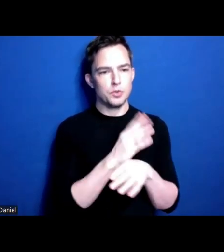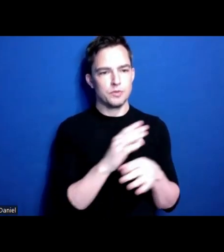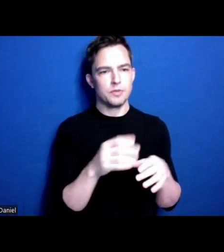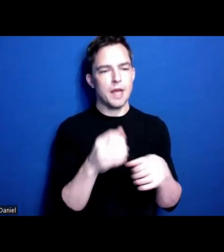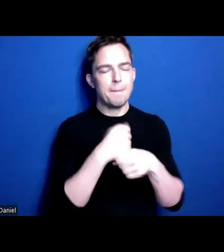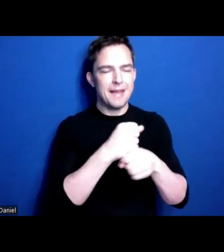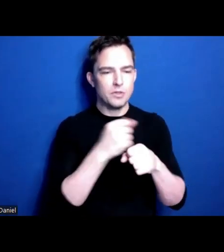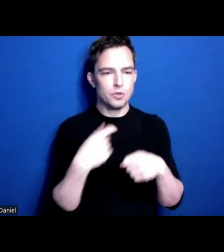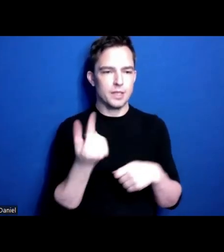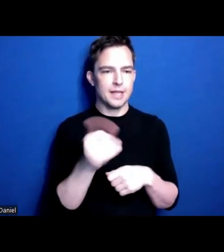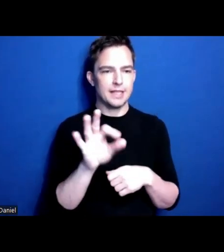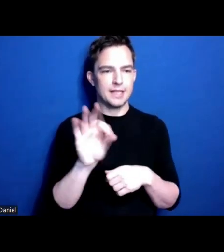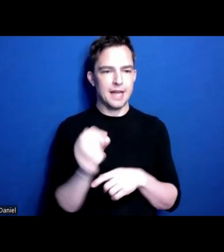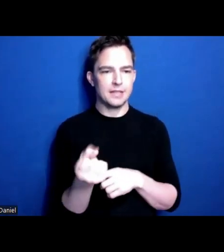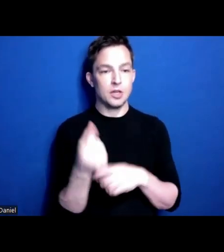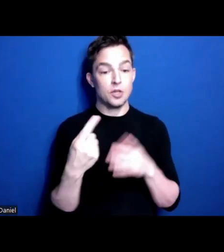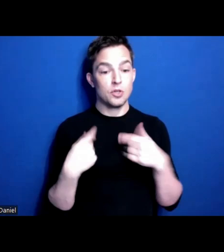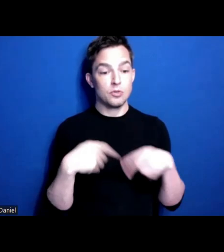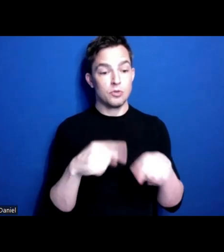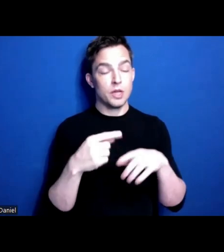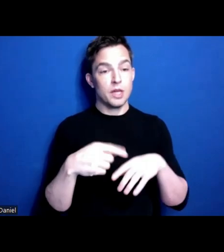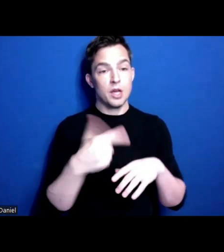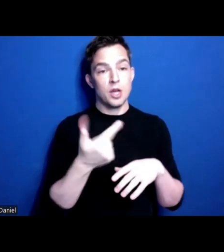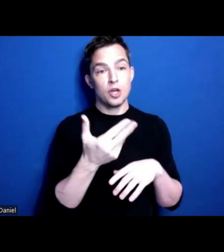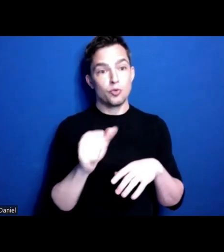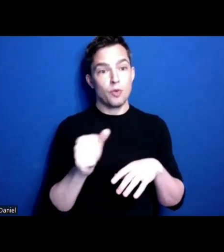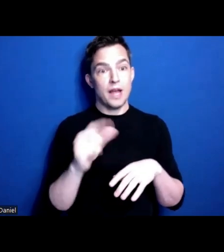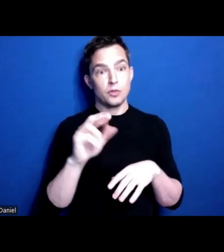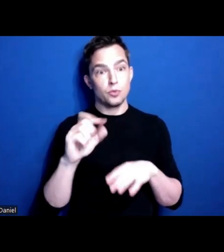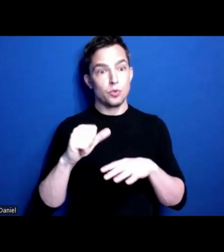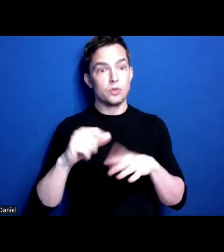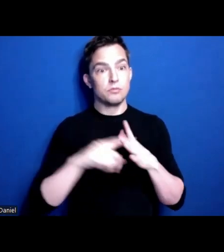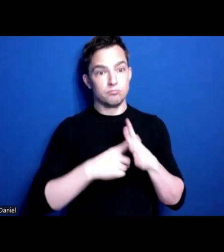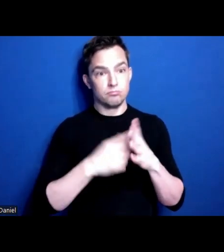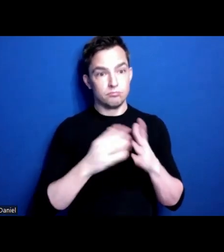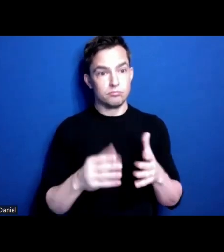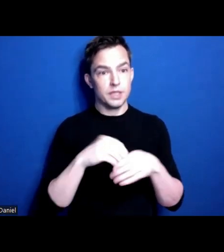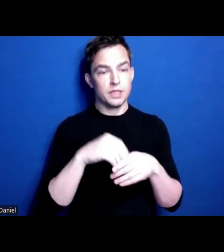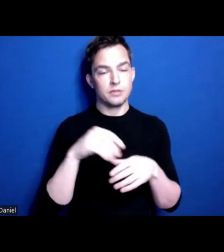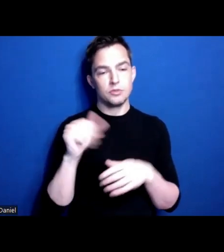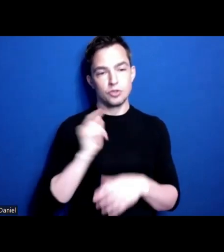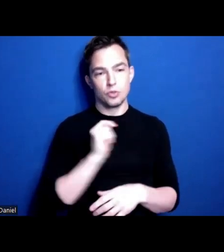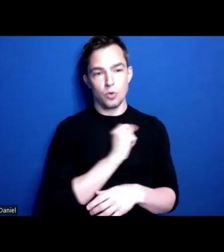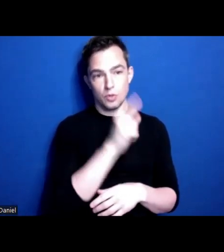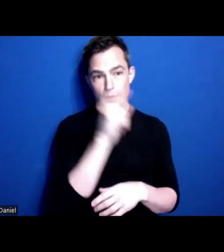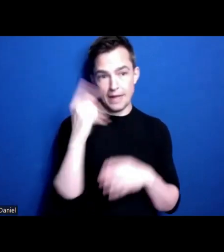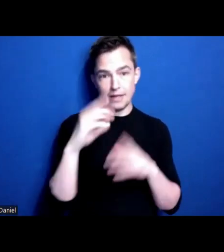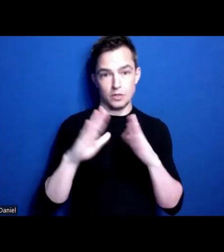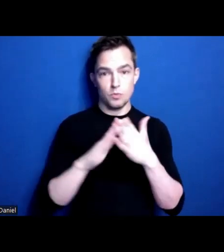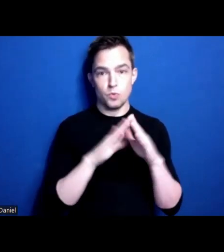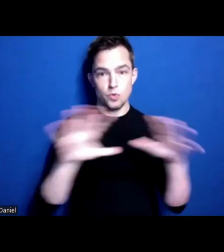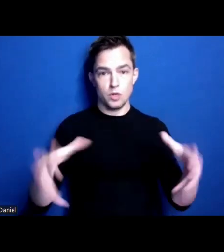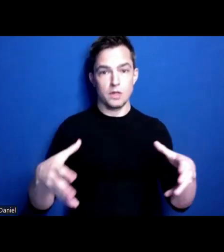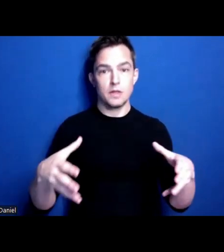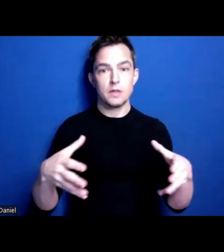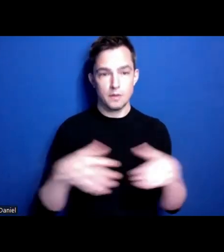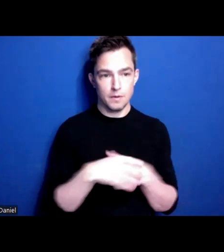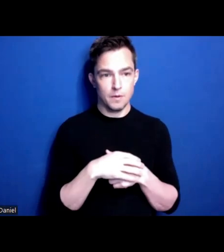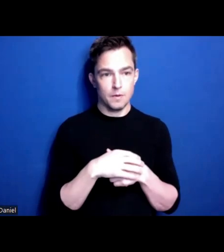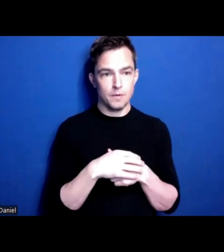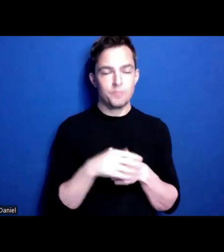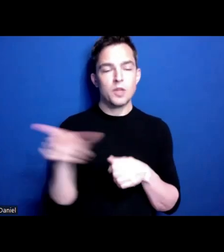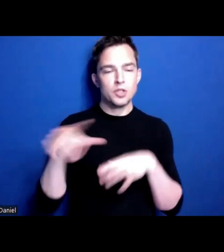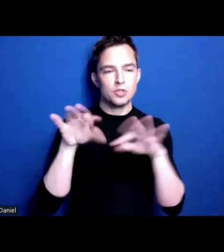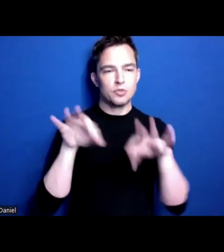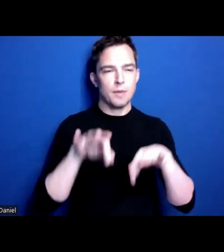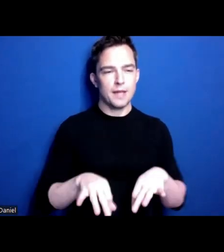by grassroots and working class intellectuals in Toronto's Black community. She describes